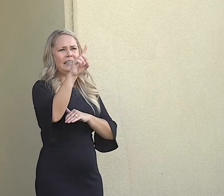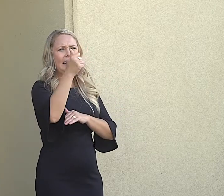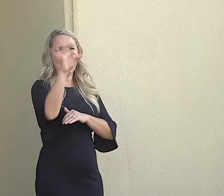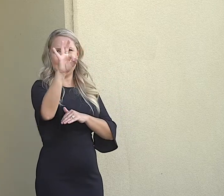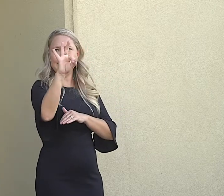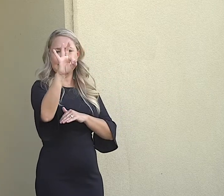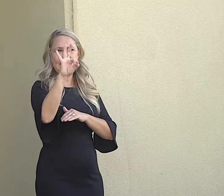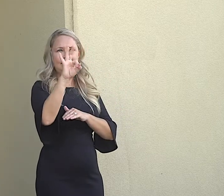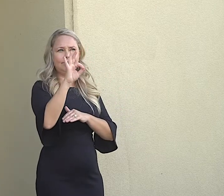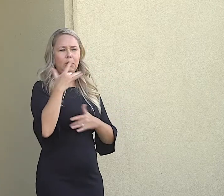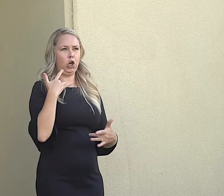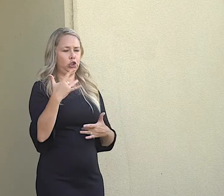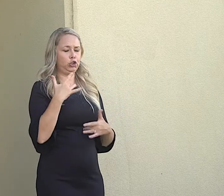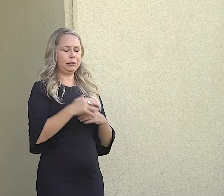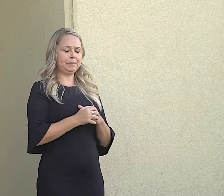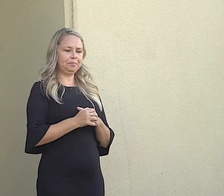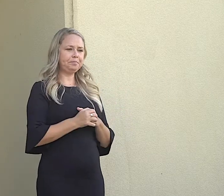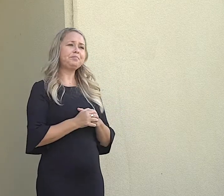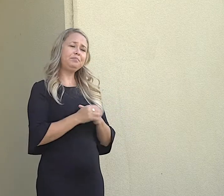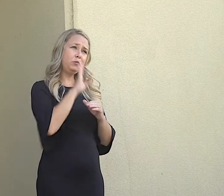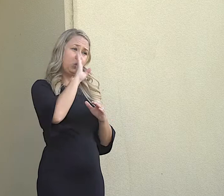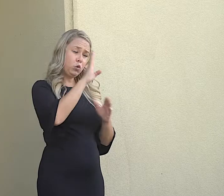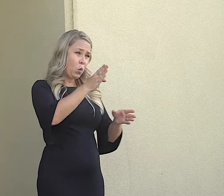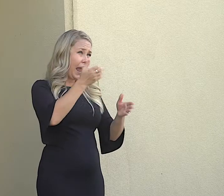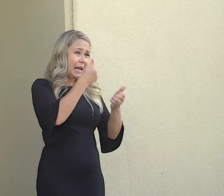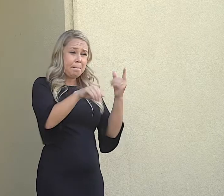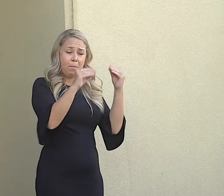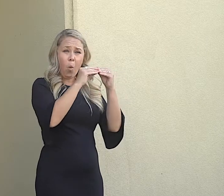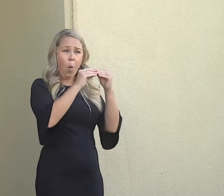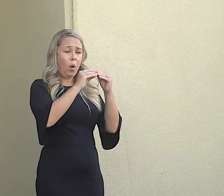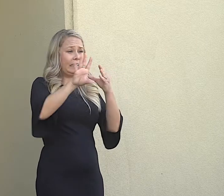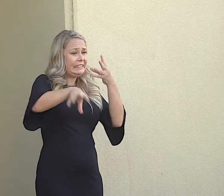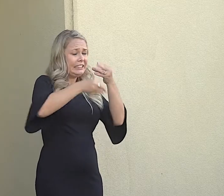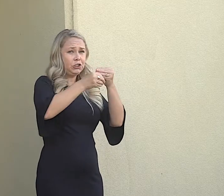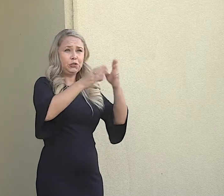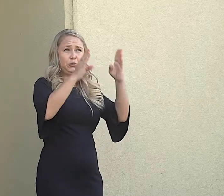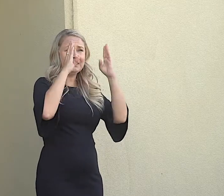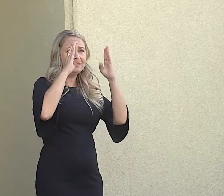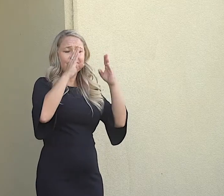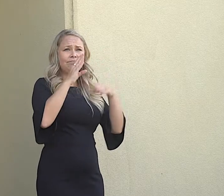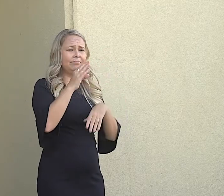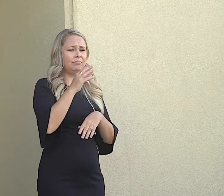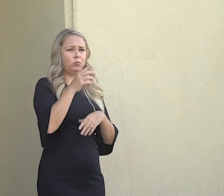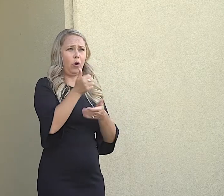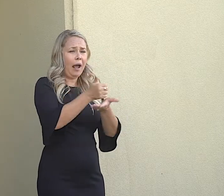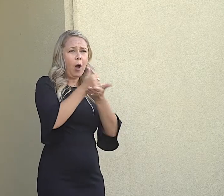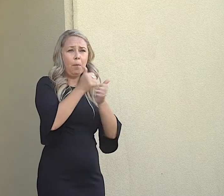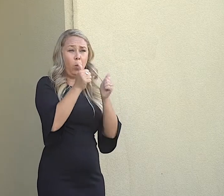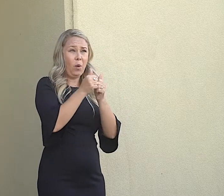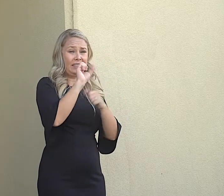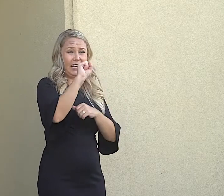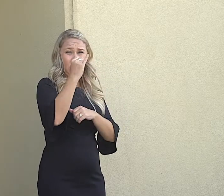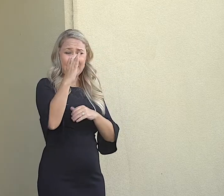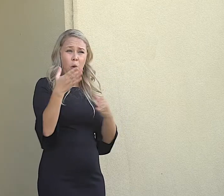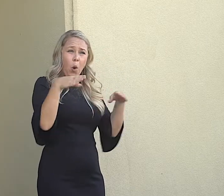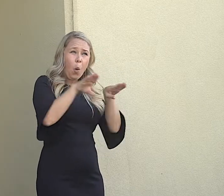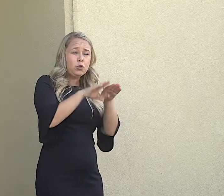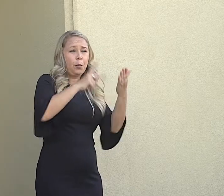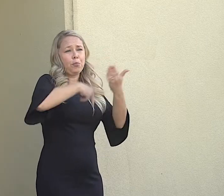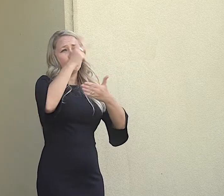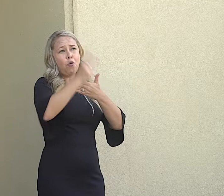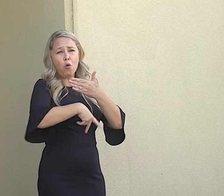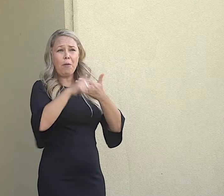community. I'd point your direction if you need any more additional information regarding St. Johns County facility closures, program cancellation,